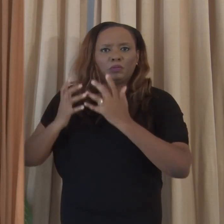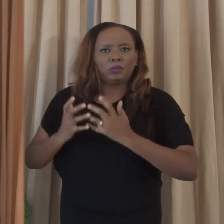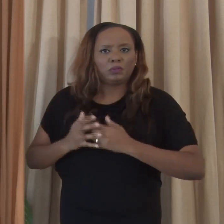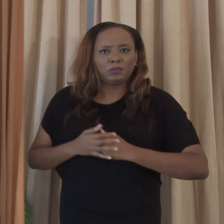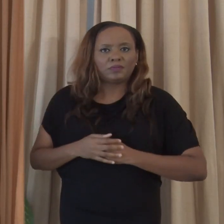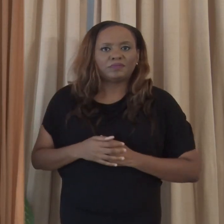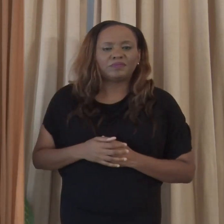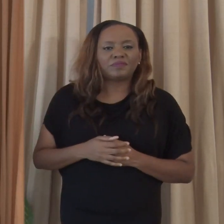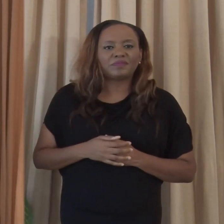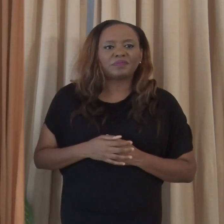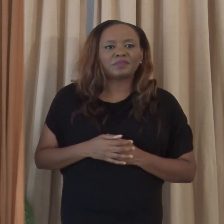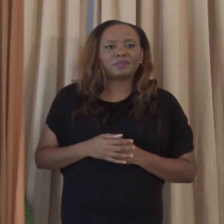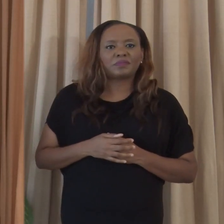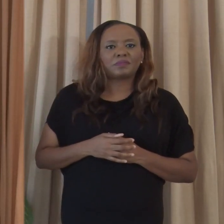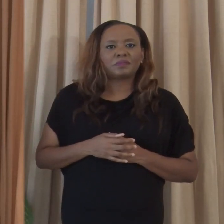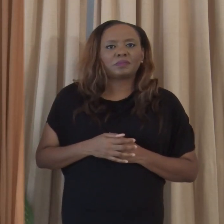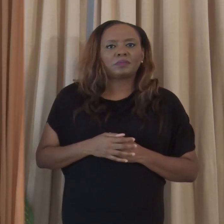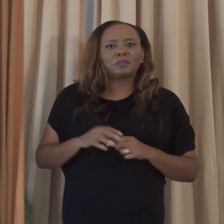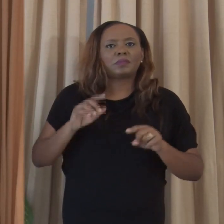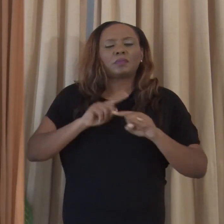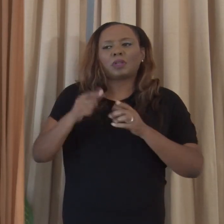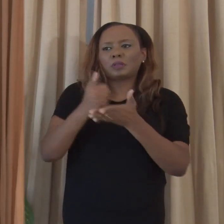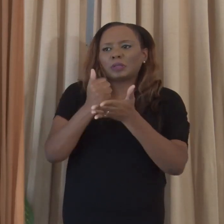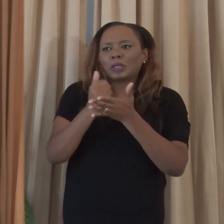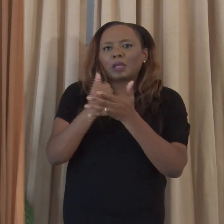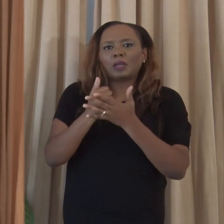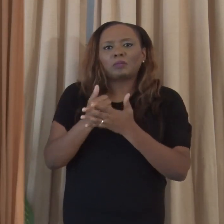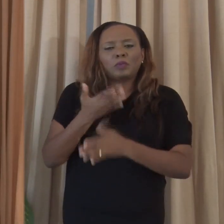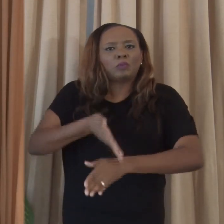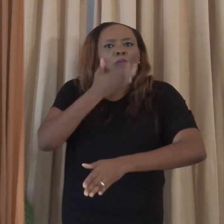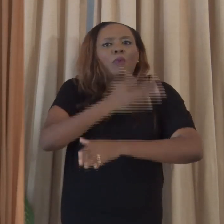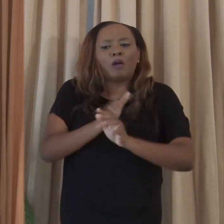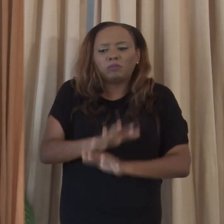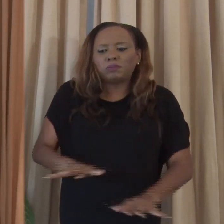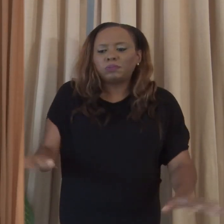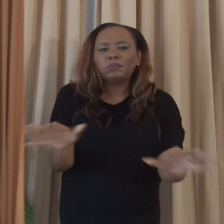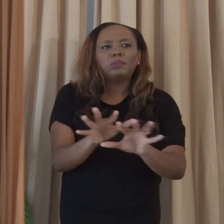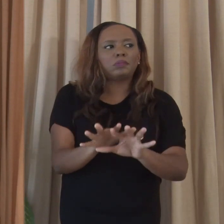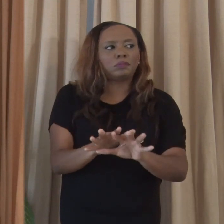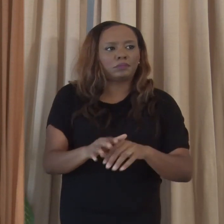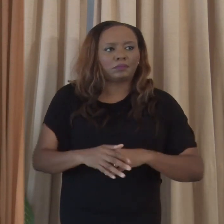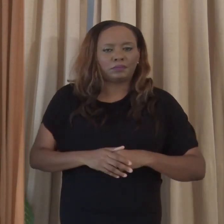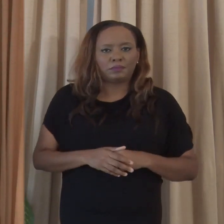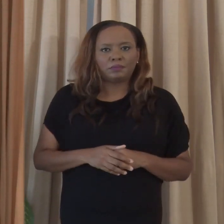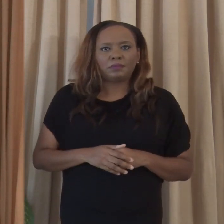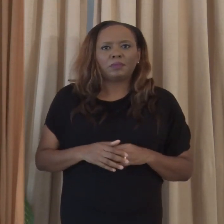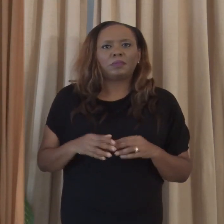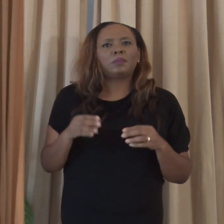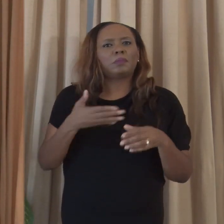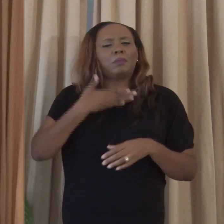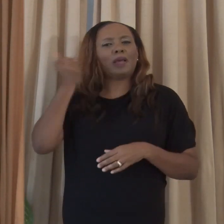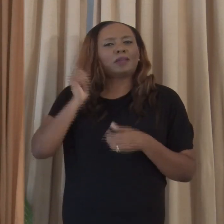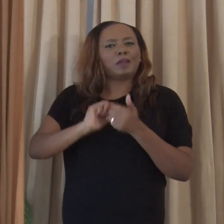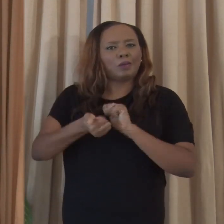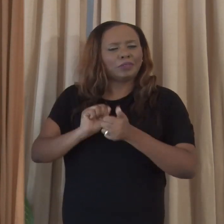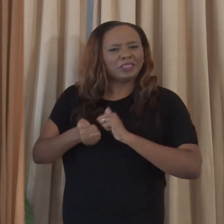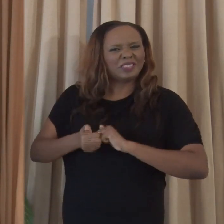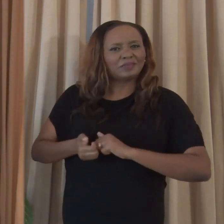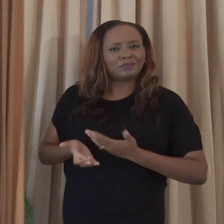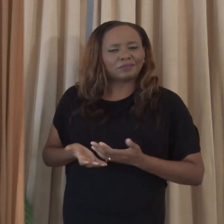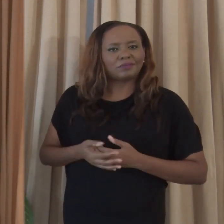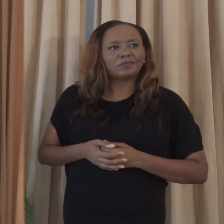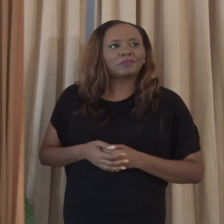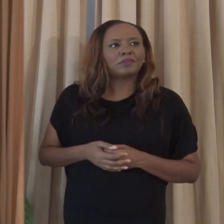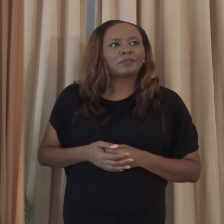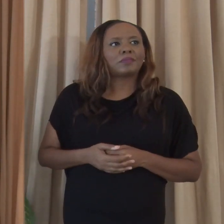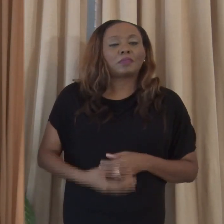but again helps to refresh the plant and make the hotel more competitive. And there are 4 which have